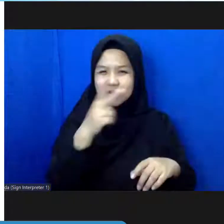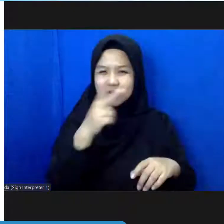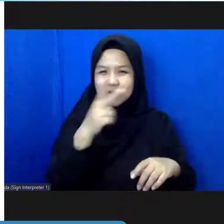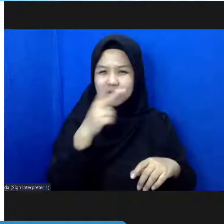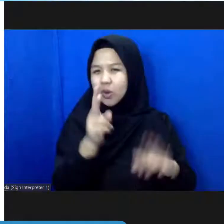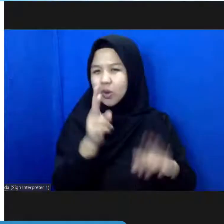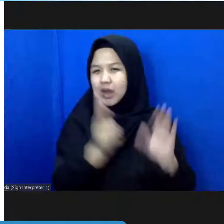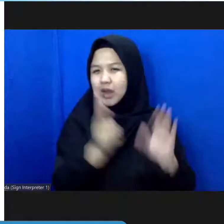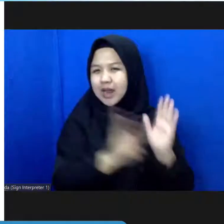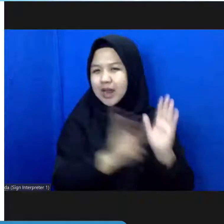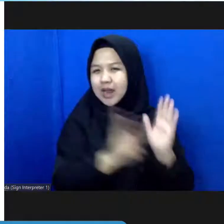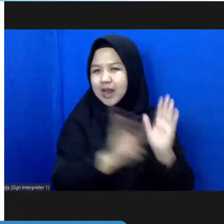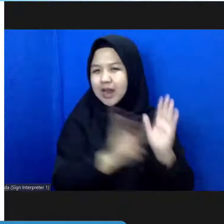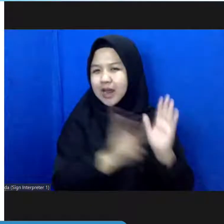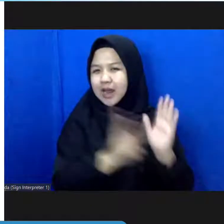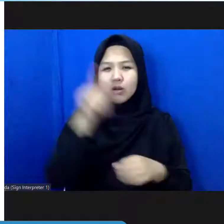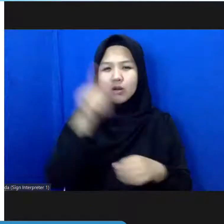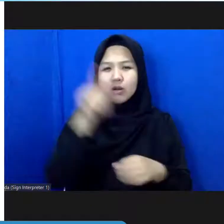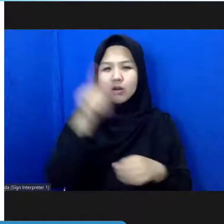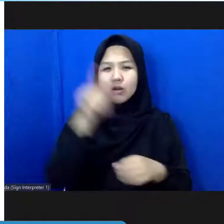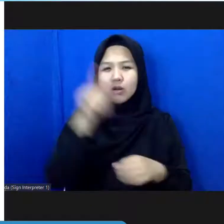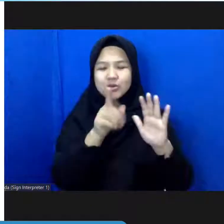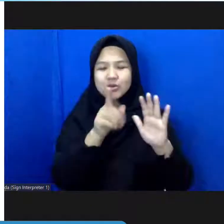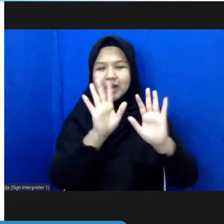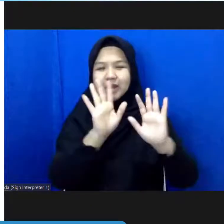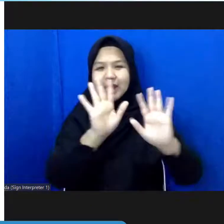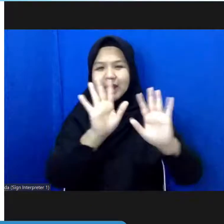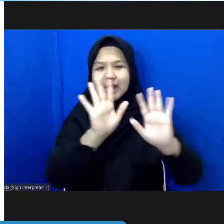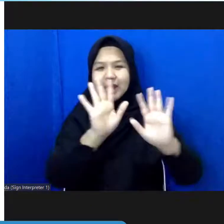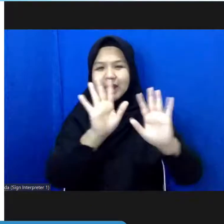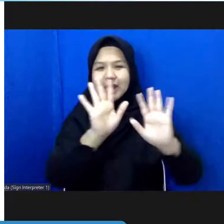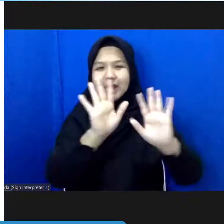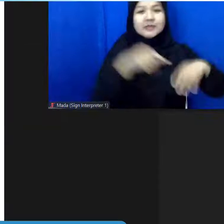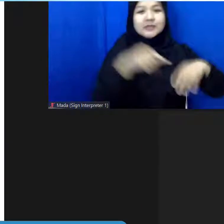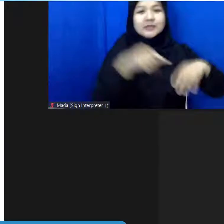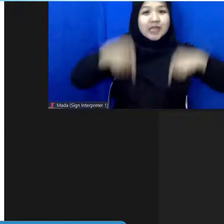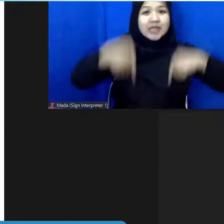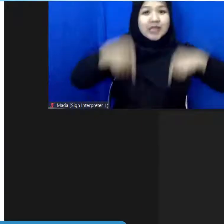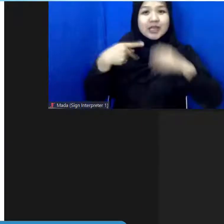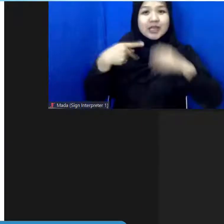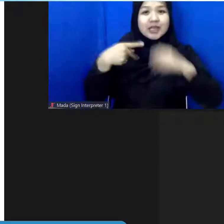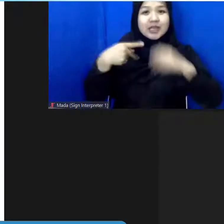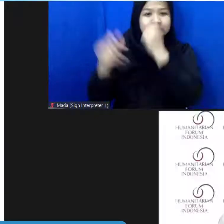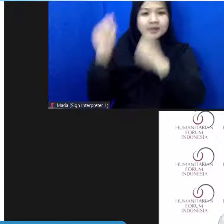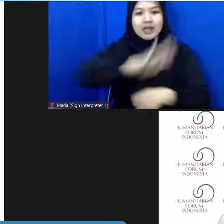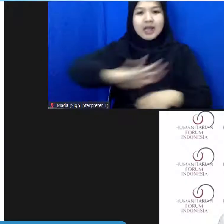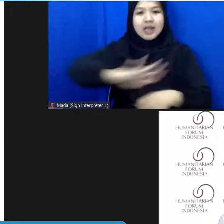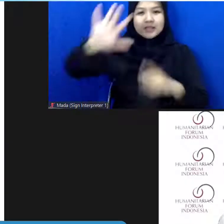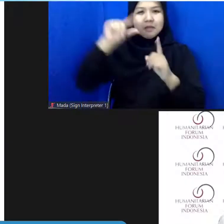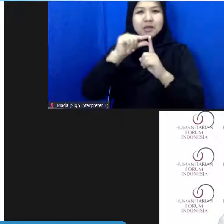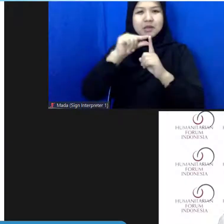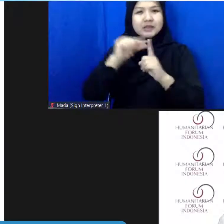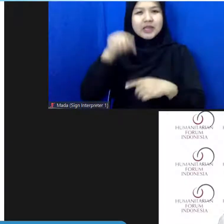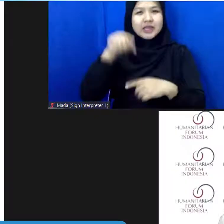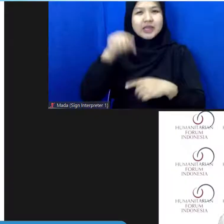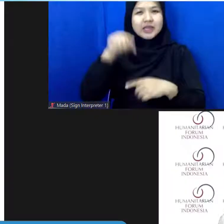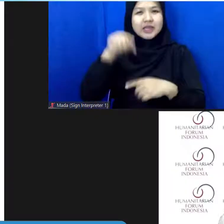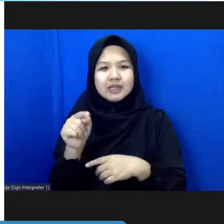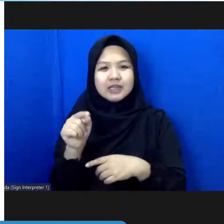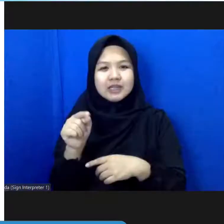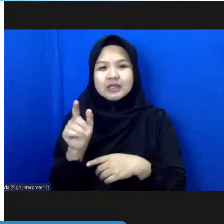in the other side of the government. I think now, especially in Asia Pacific, I think it is not